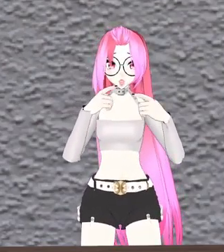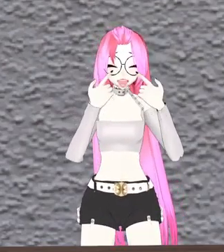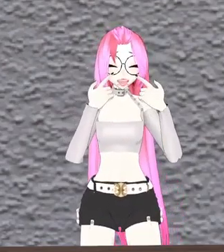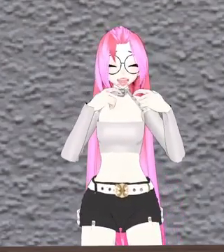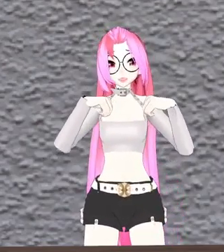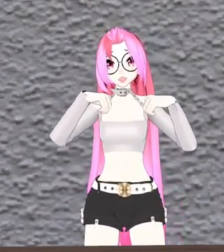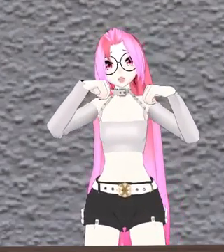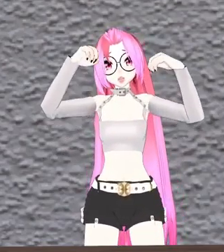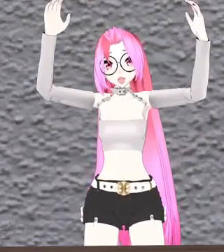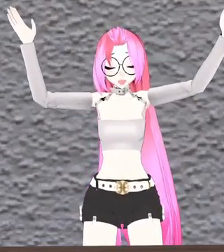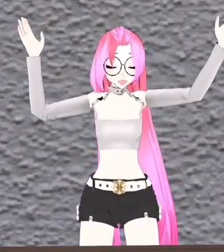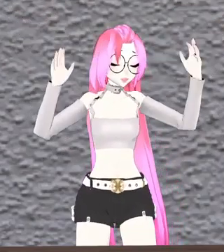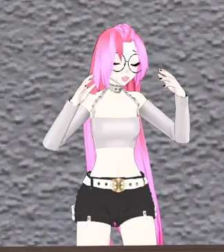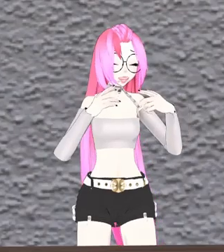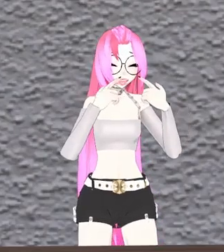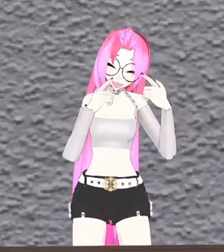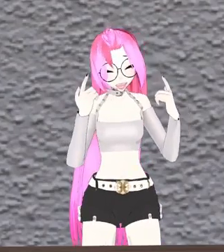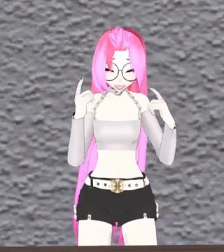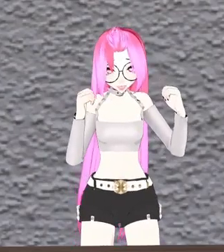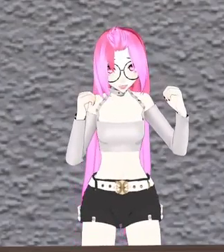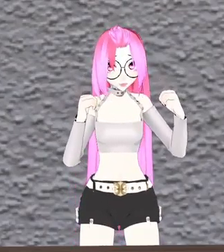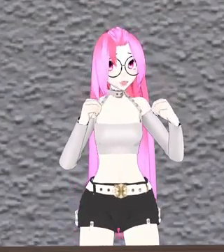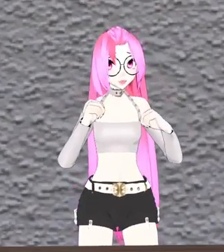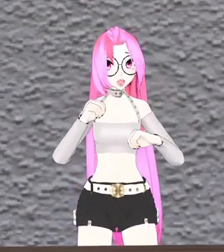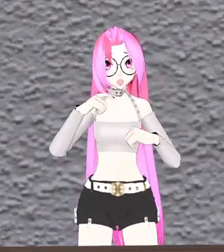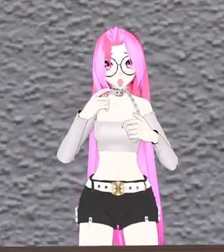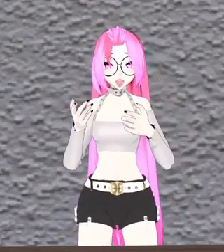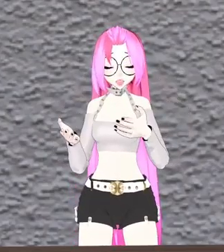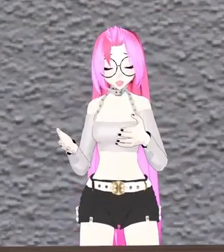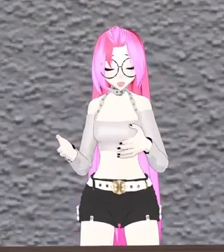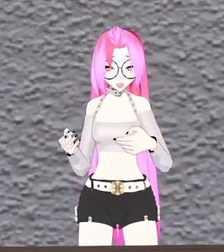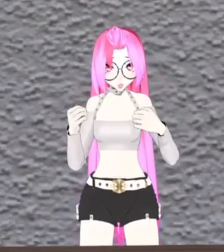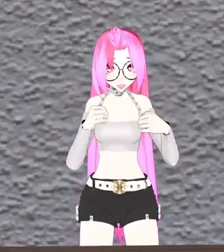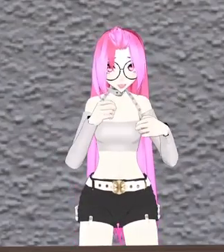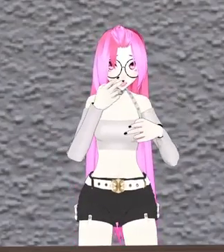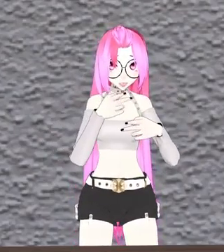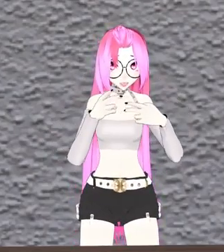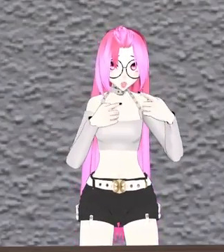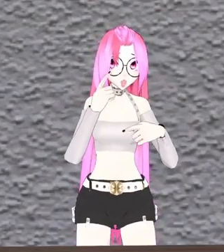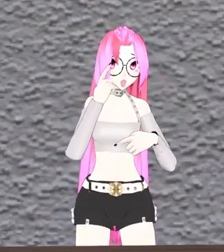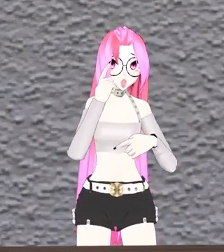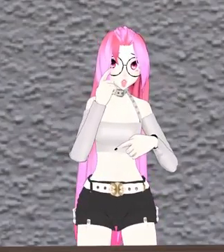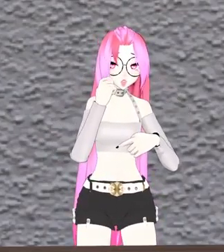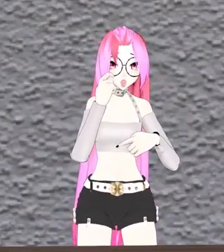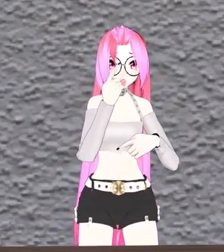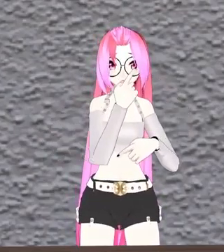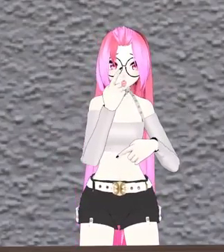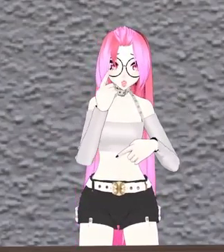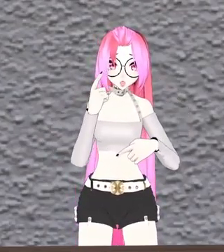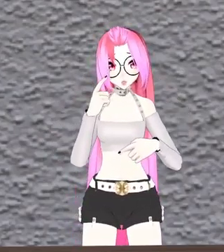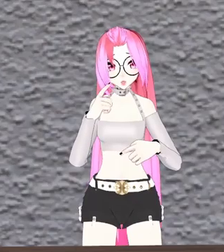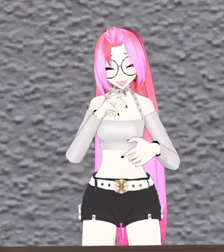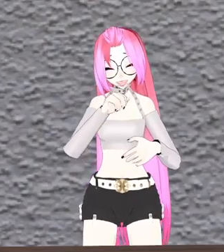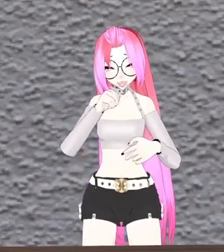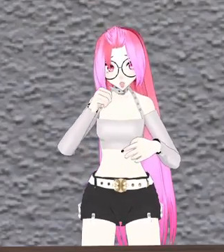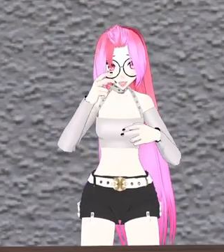I laugh a lot. I'm a very giggly person. So I was given a name sign by Max Steph. And